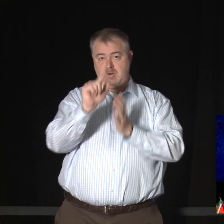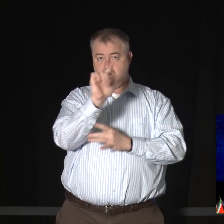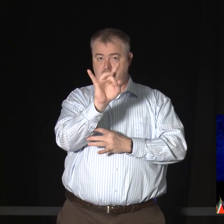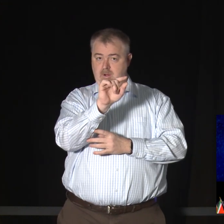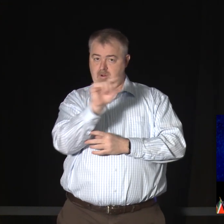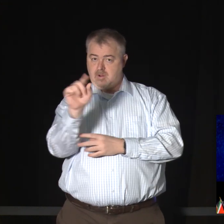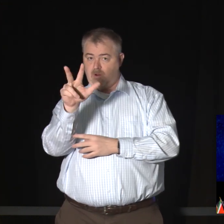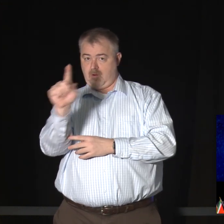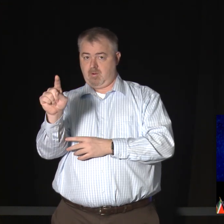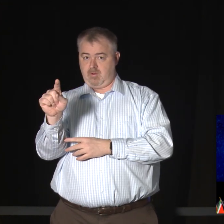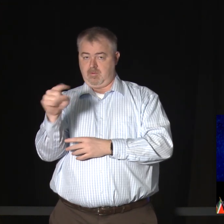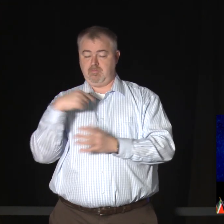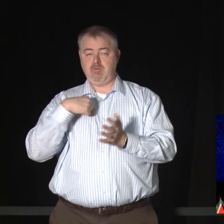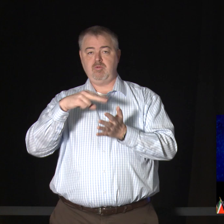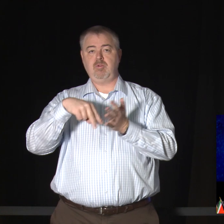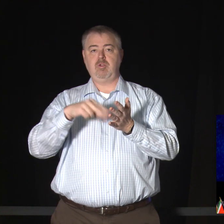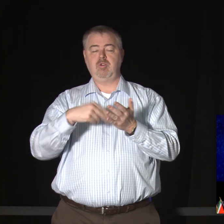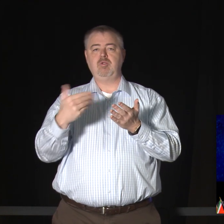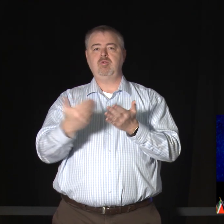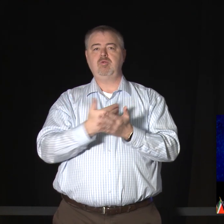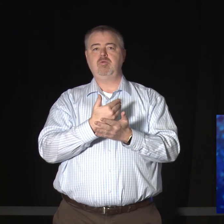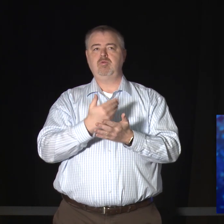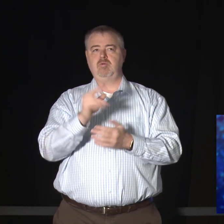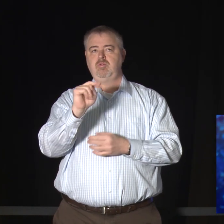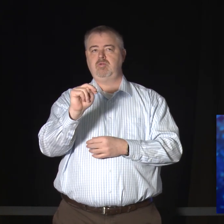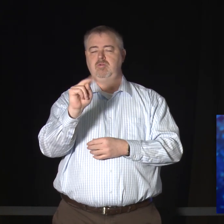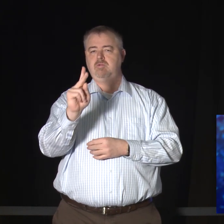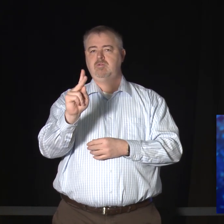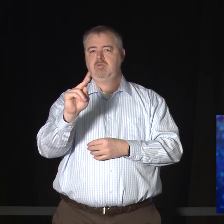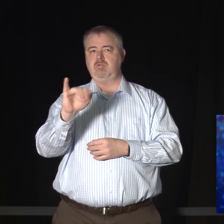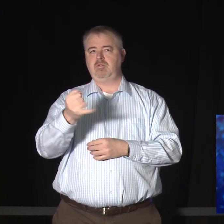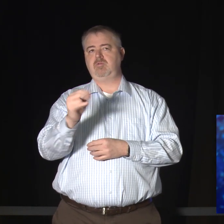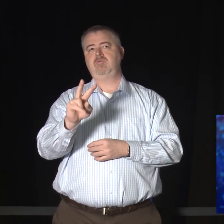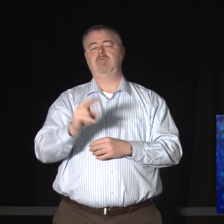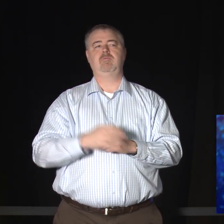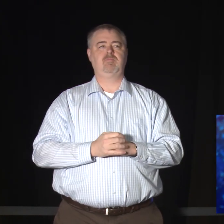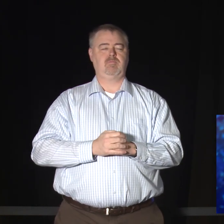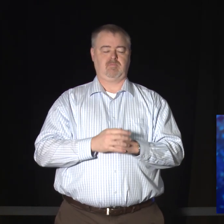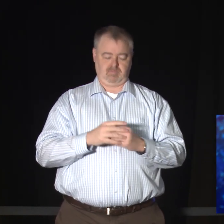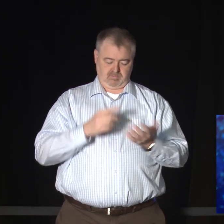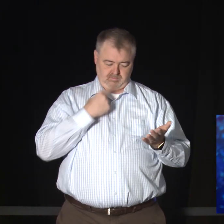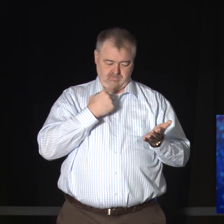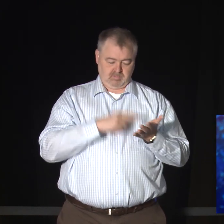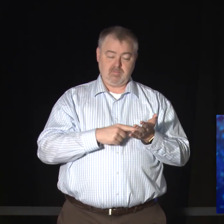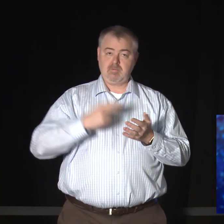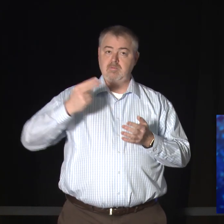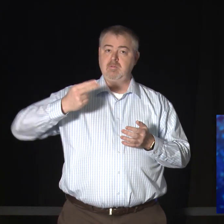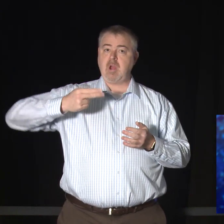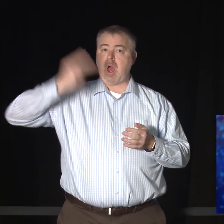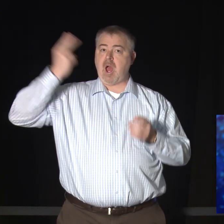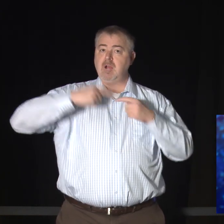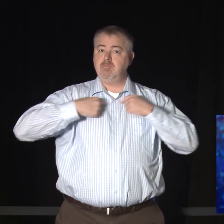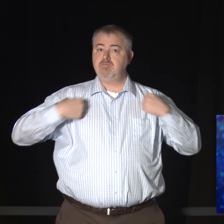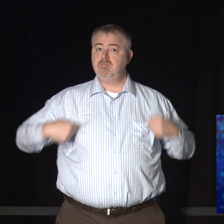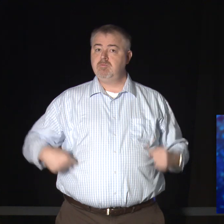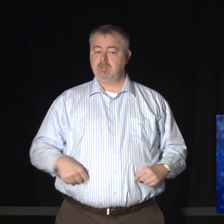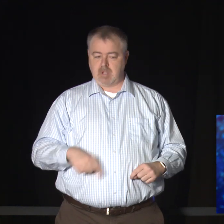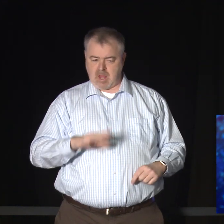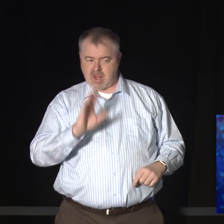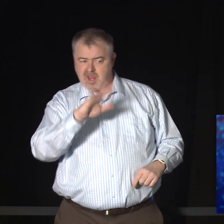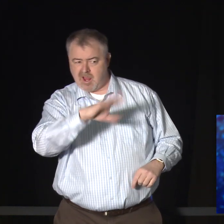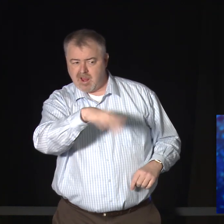Acts 5, verses 28 to 31, and I will be reading from the New King James Version. It reads, "And the high priest asked them, the